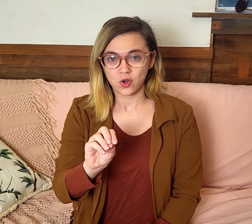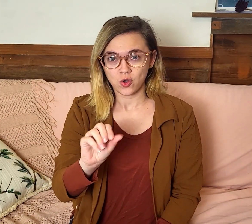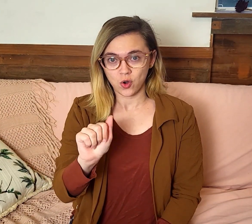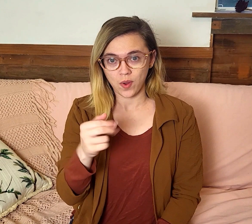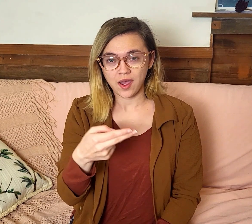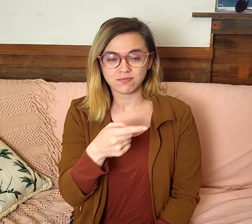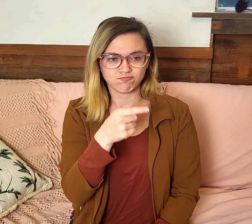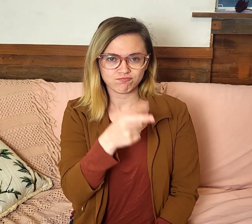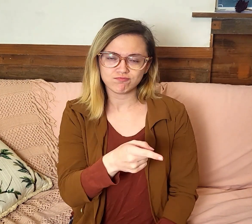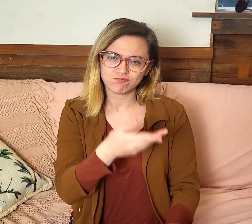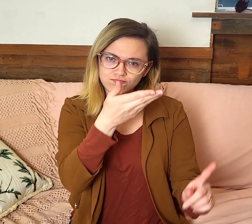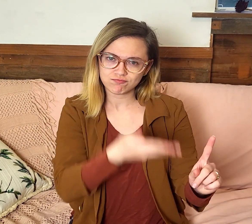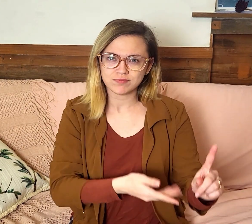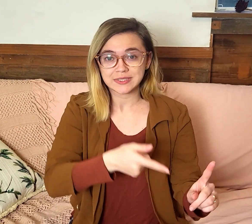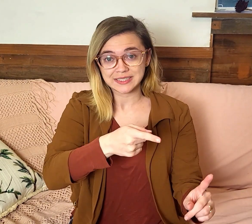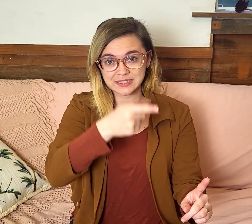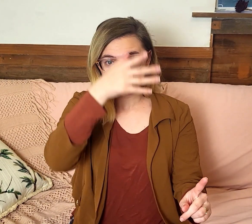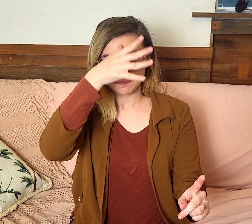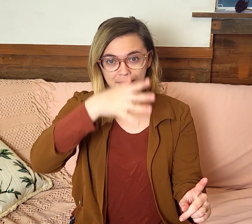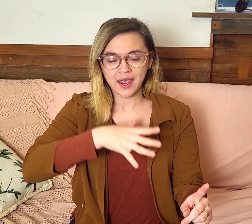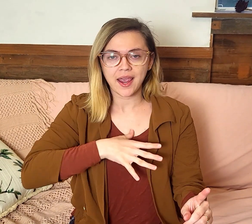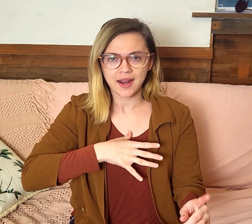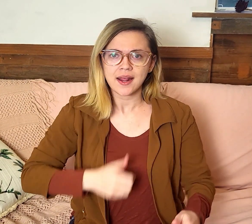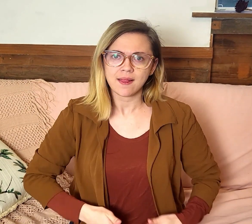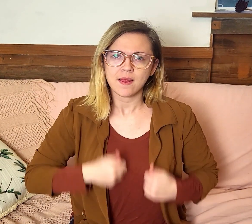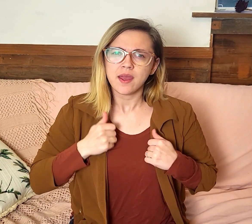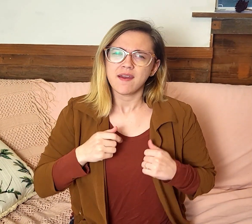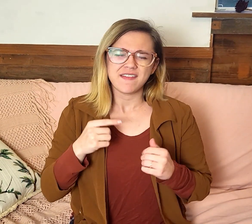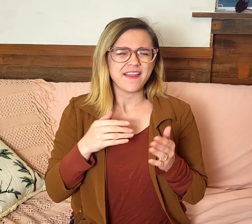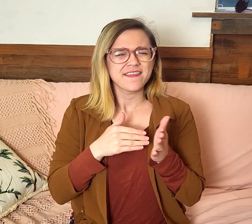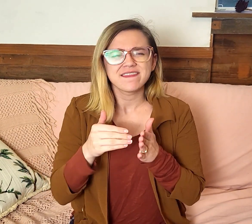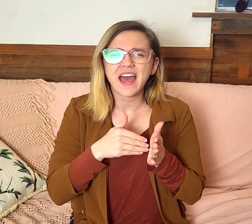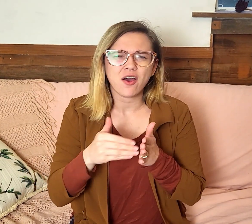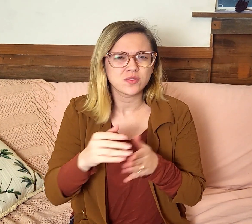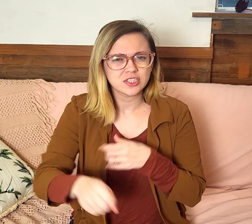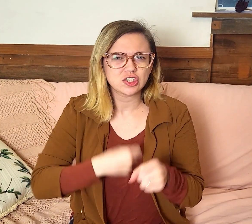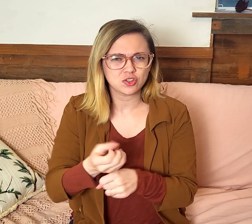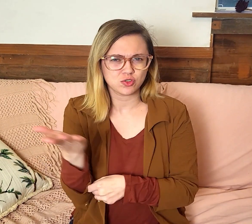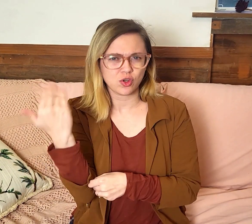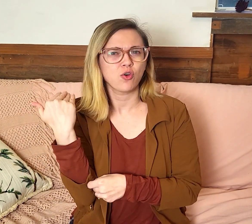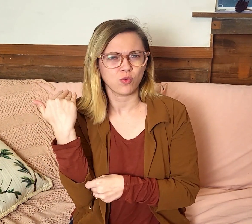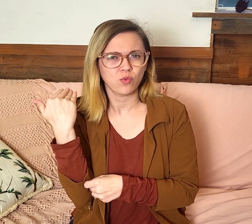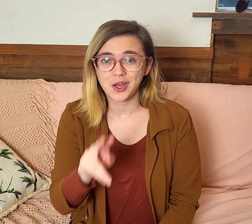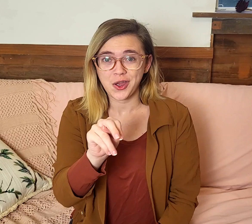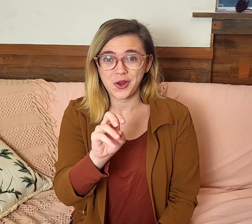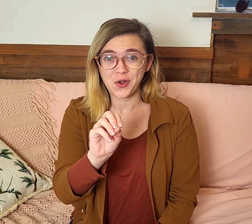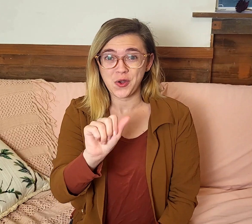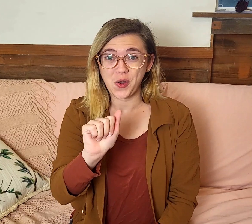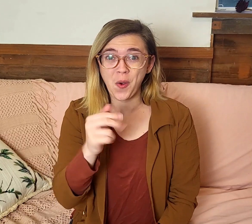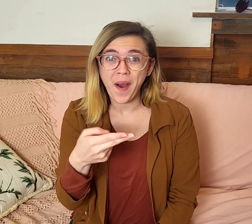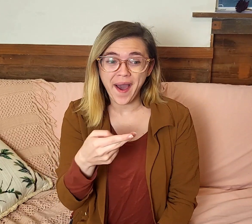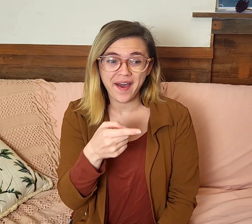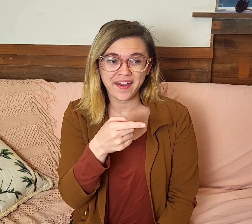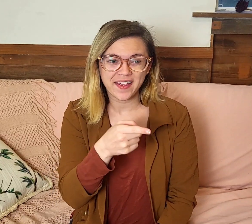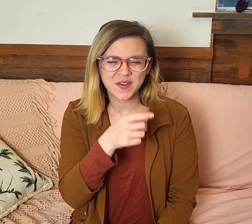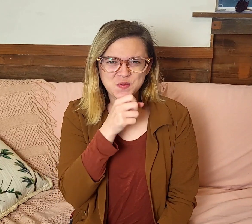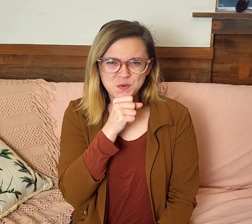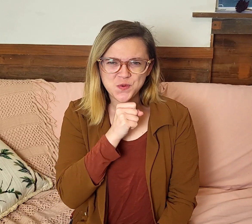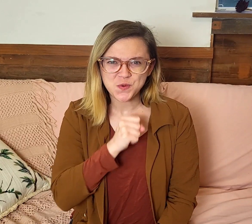God? Noah, he was a man and he lived thousands of years ago.